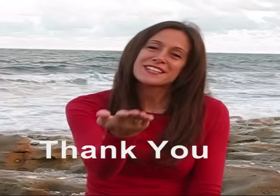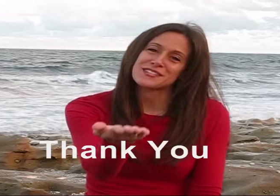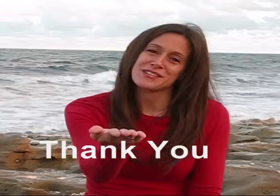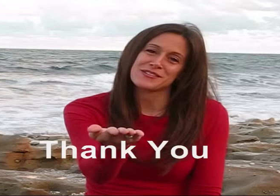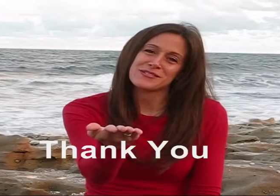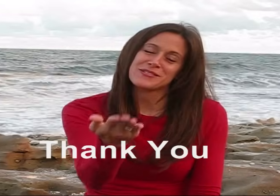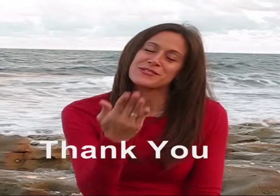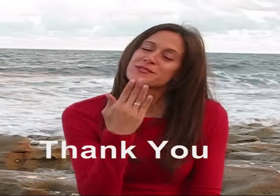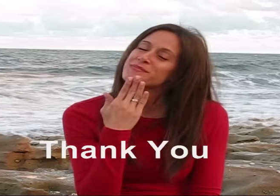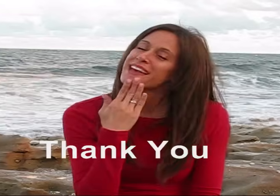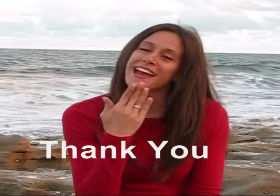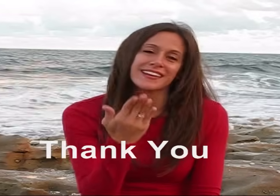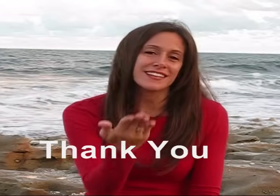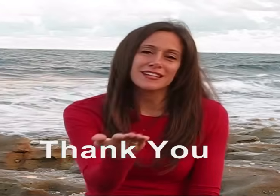Thank you, thank you.